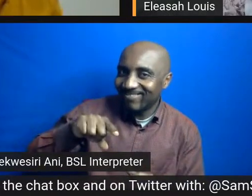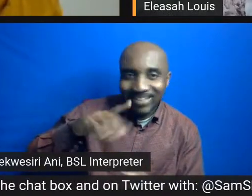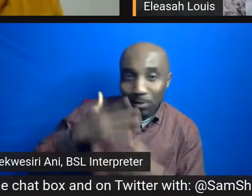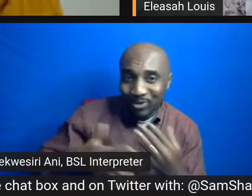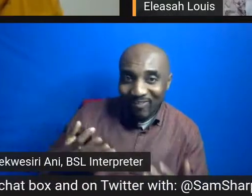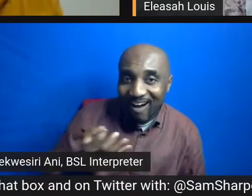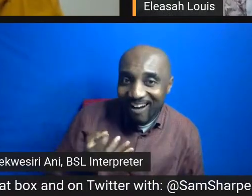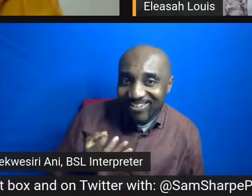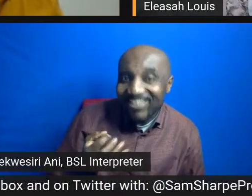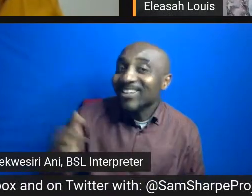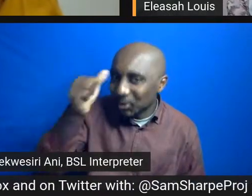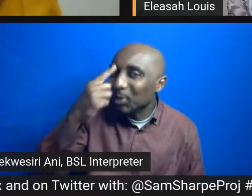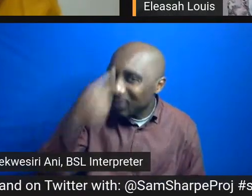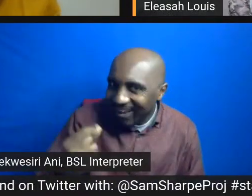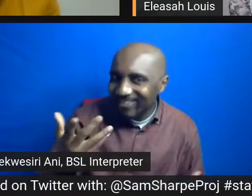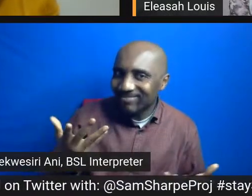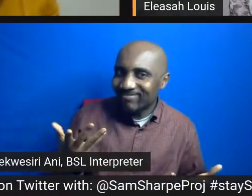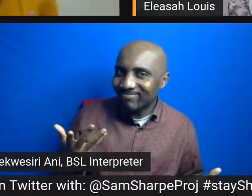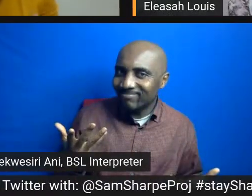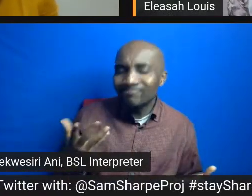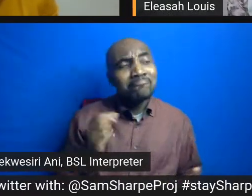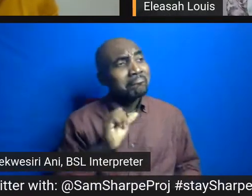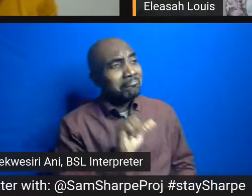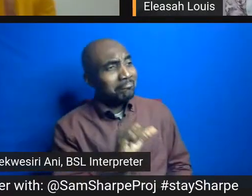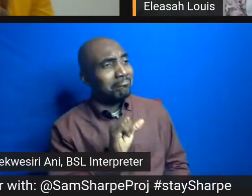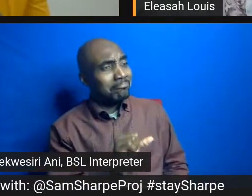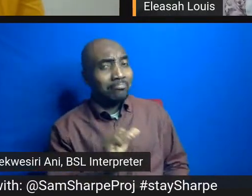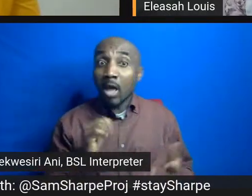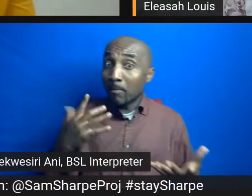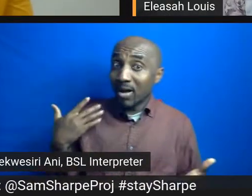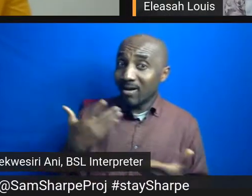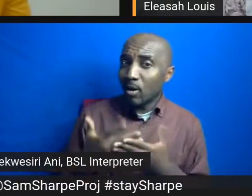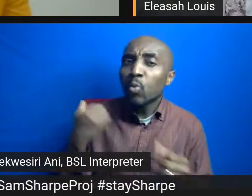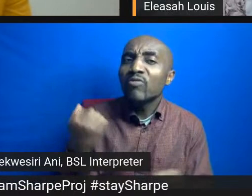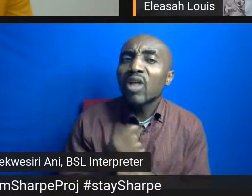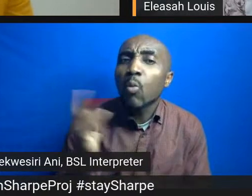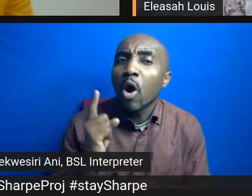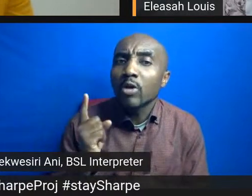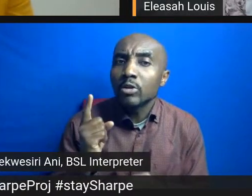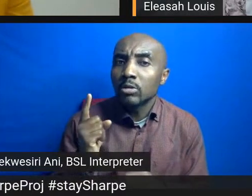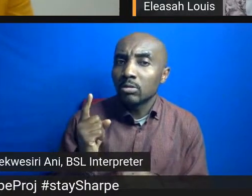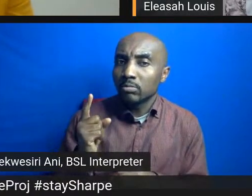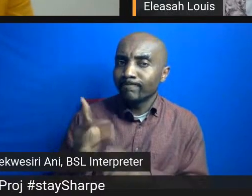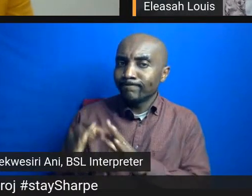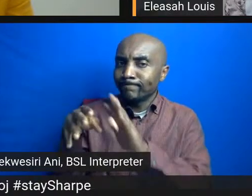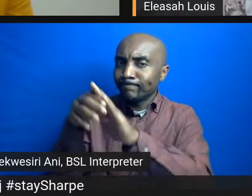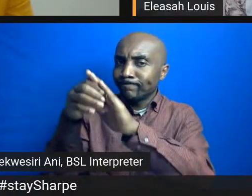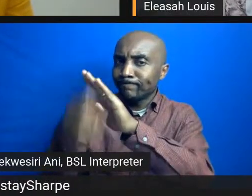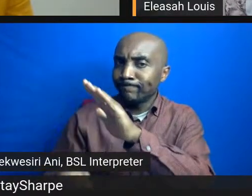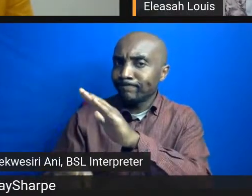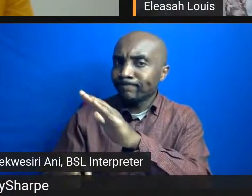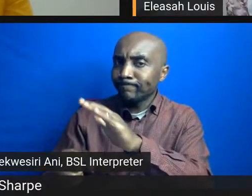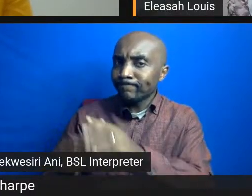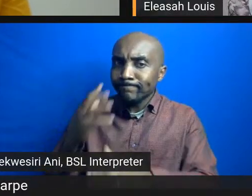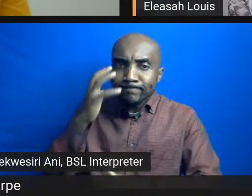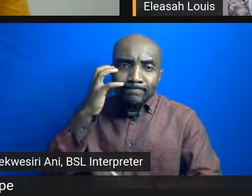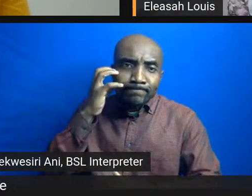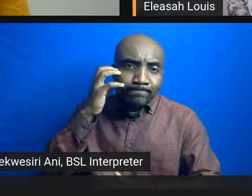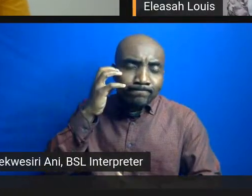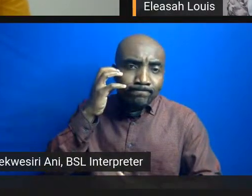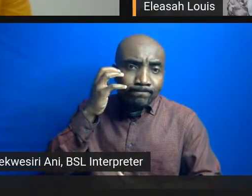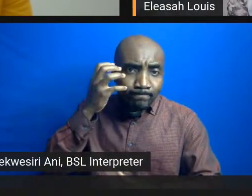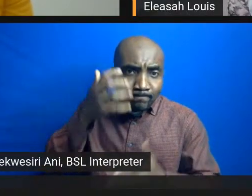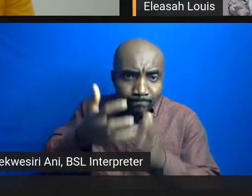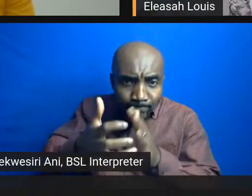of us, right? Instead, what we have done is we've exploited that, right? So